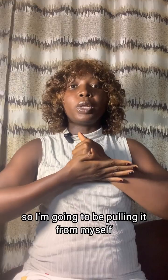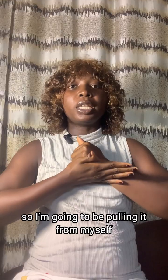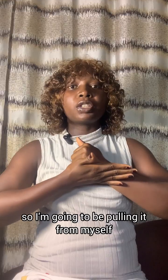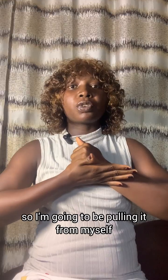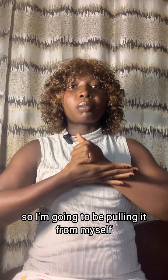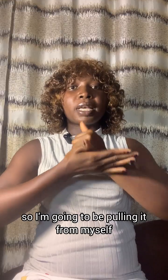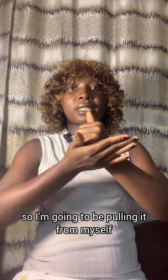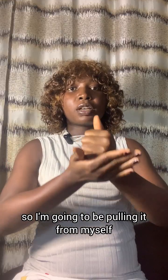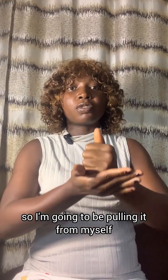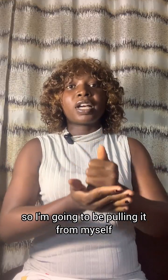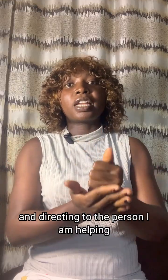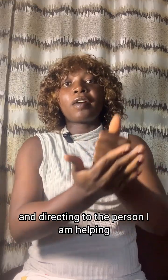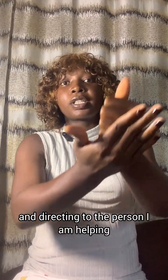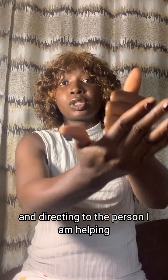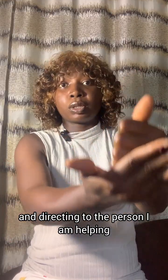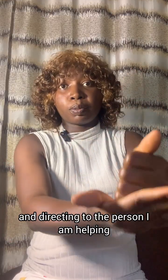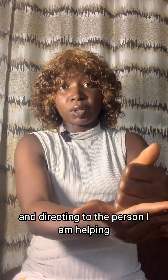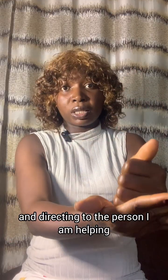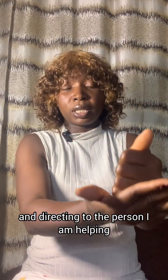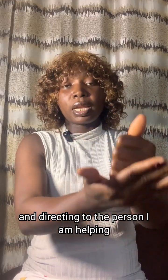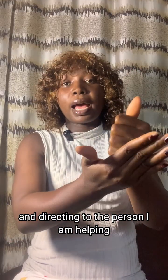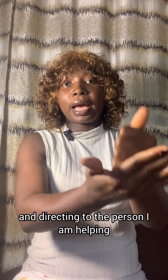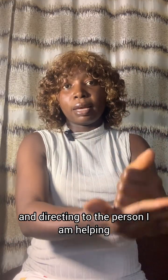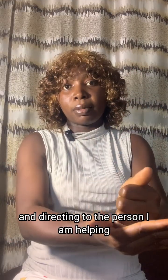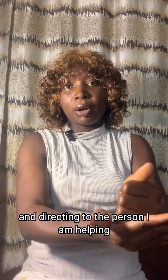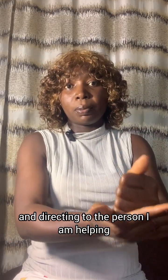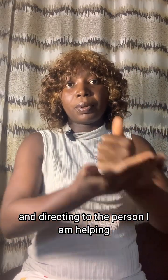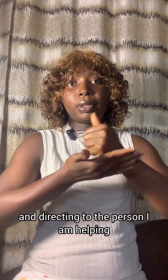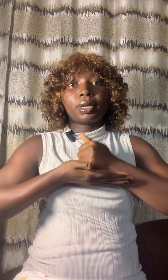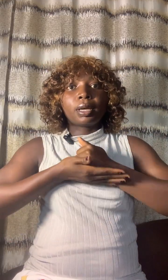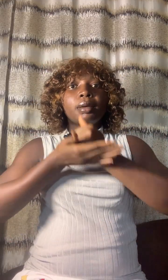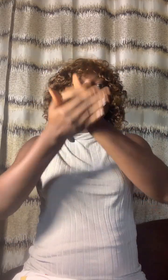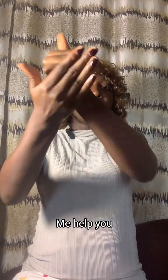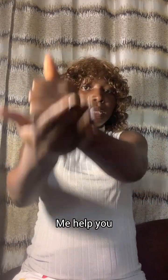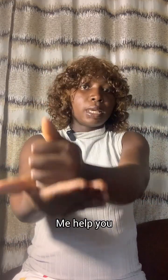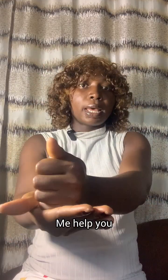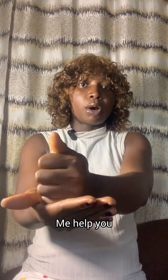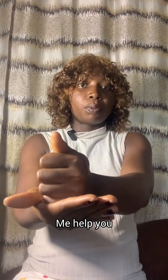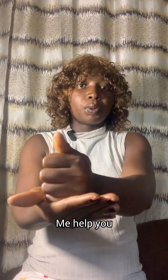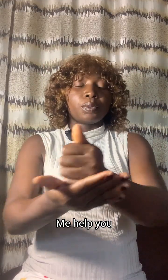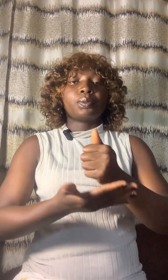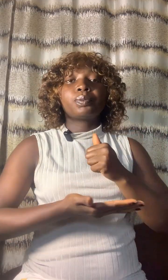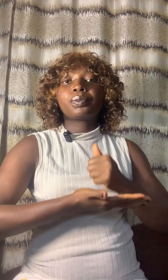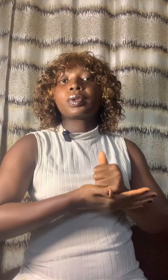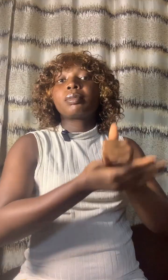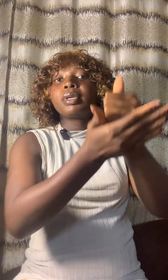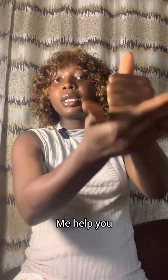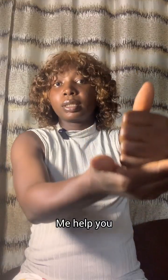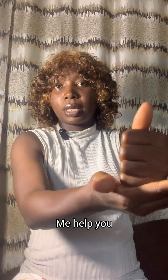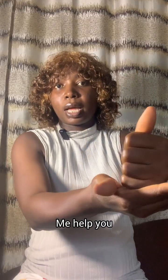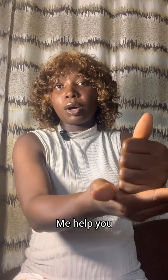pulling it from myself and directing to the person I am helping. Me help you. Me help